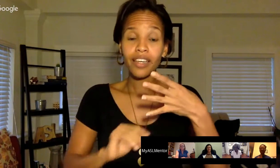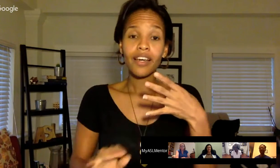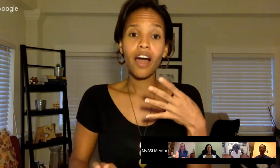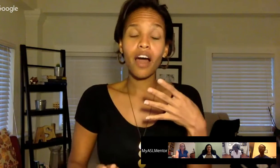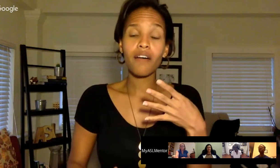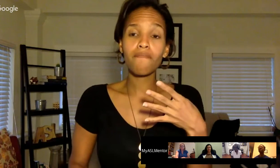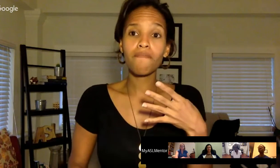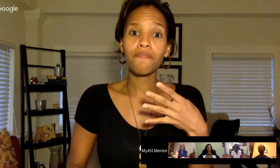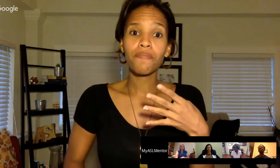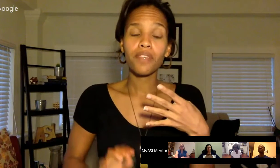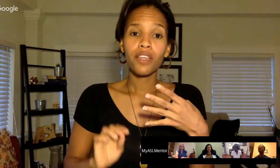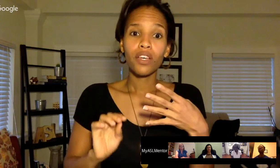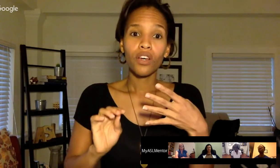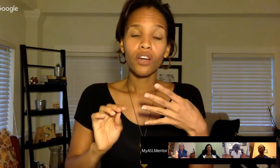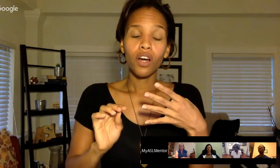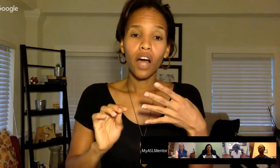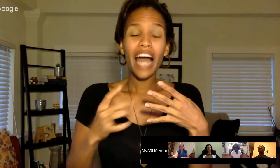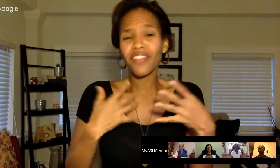4 weeks.